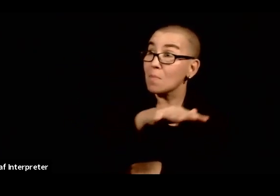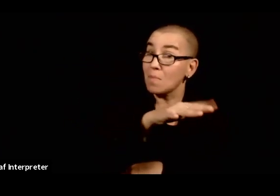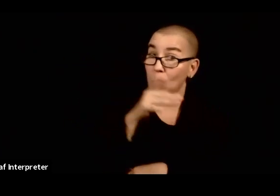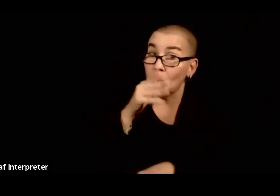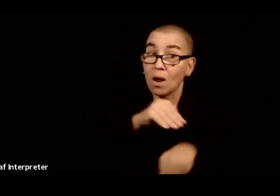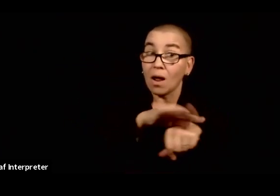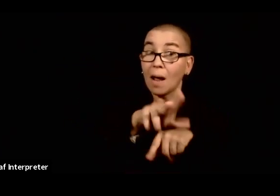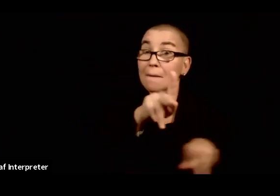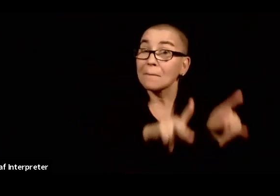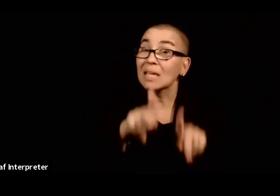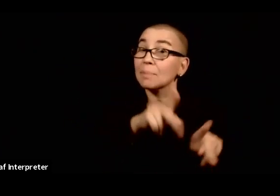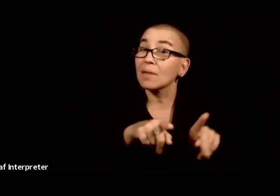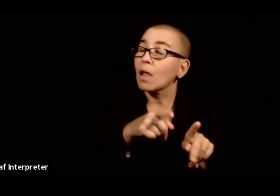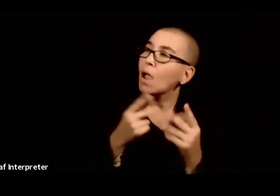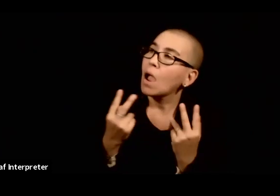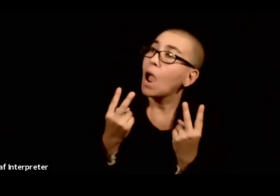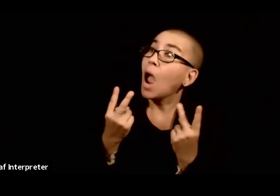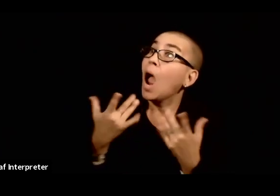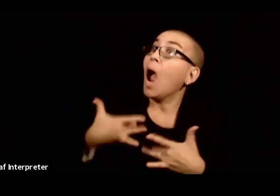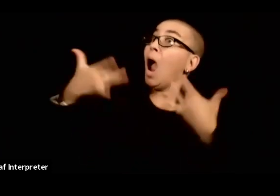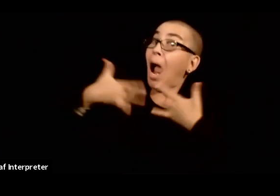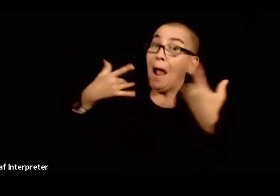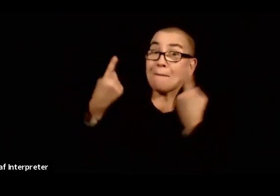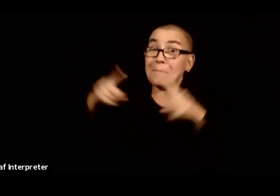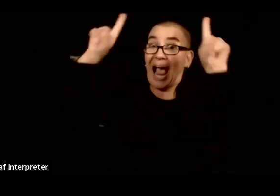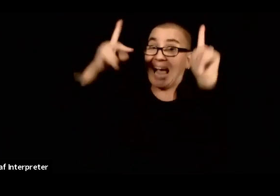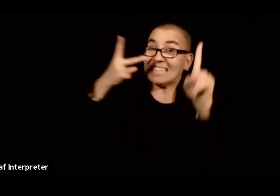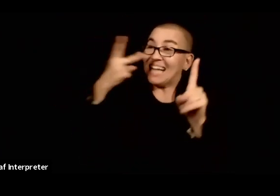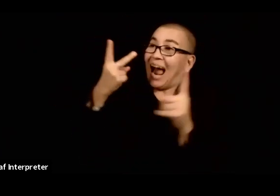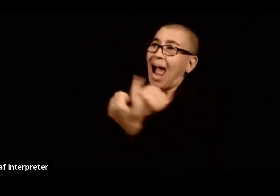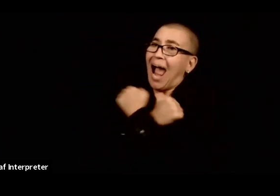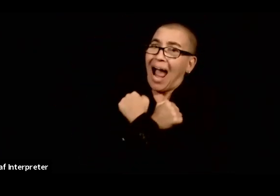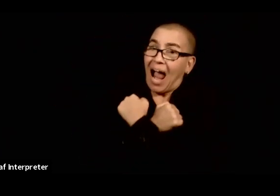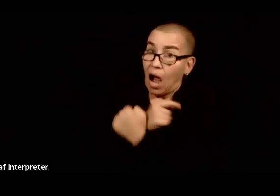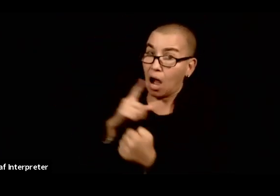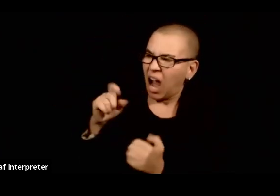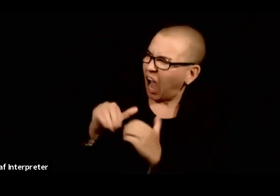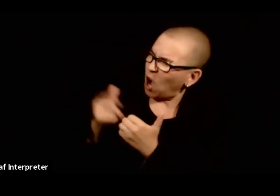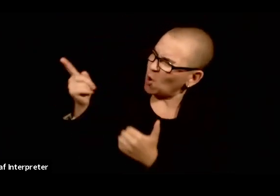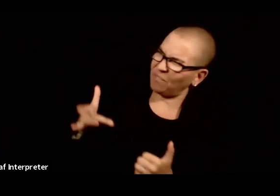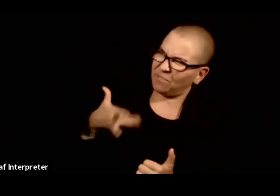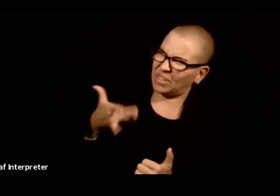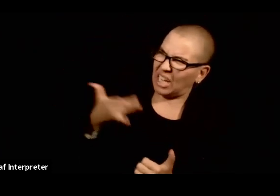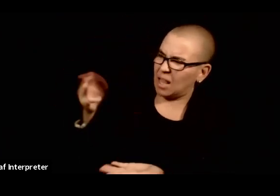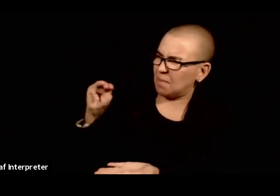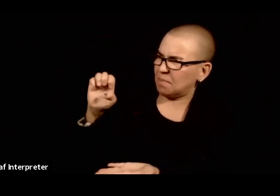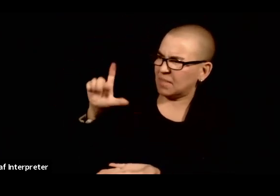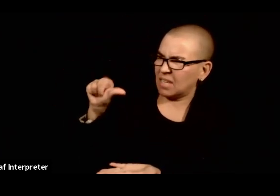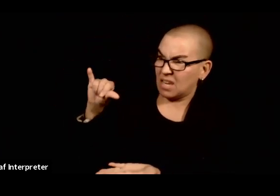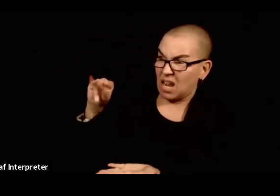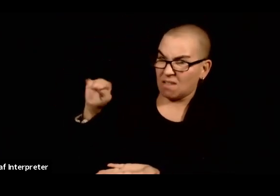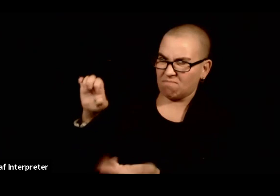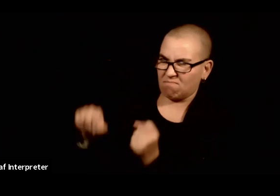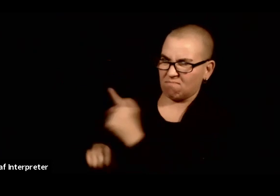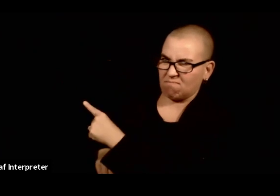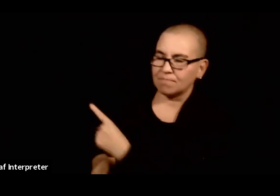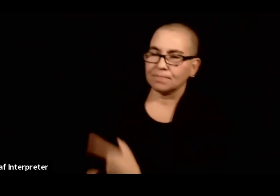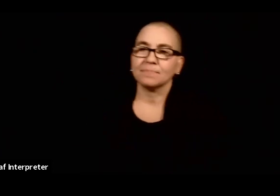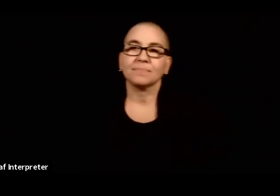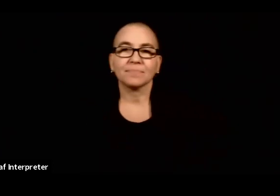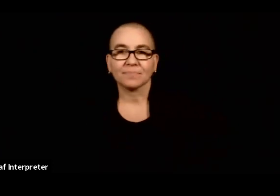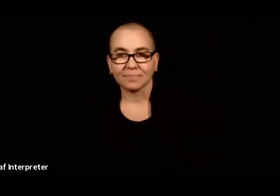assisted or long-term care facilities? Well, this is Jan. Again, I'm going to just say I